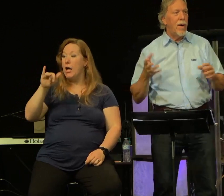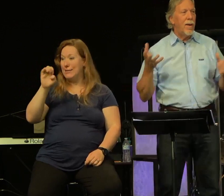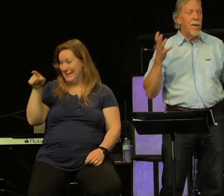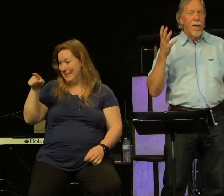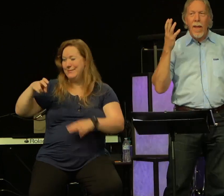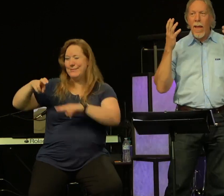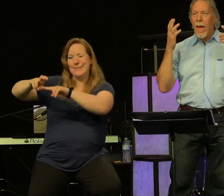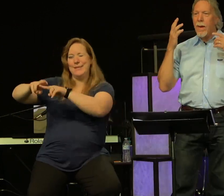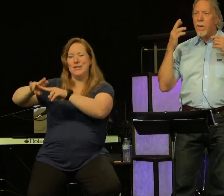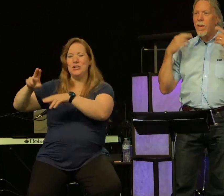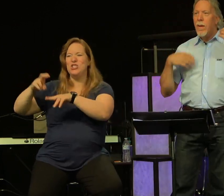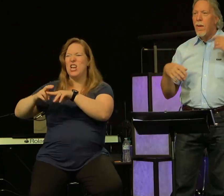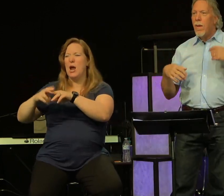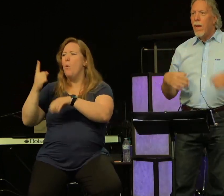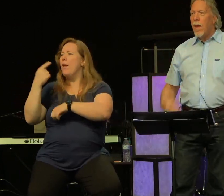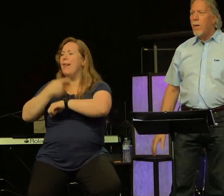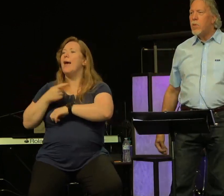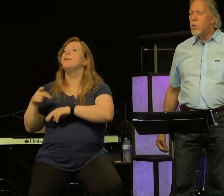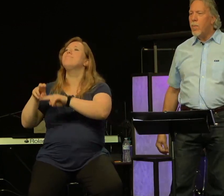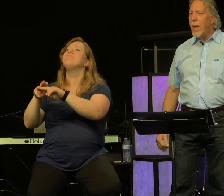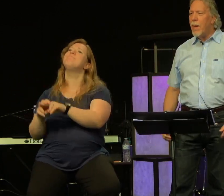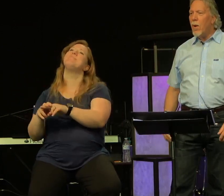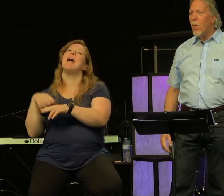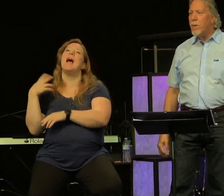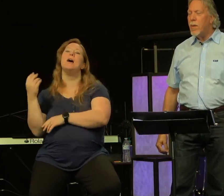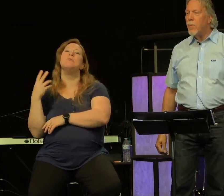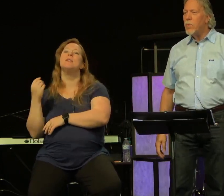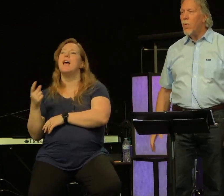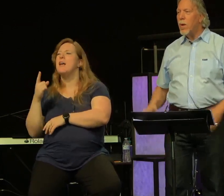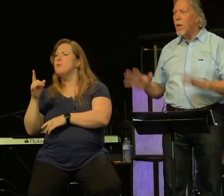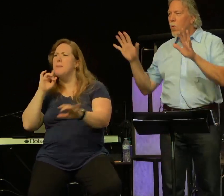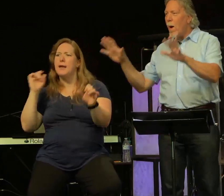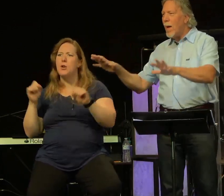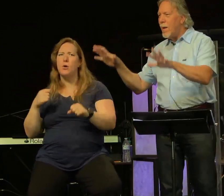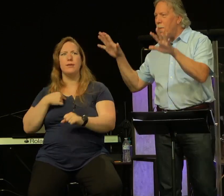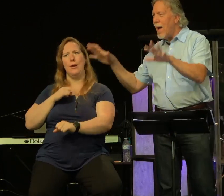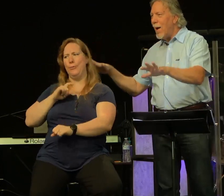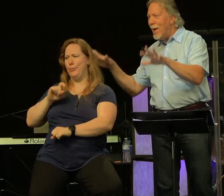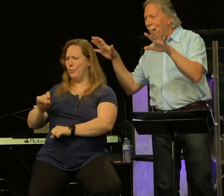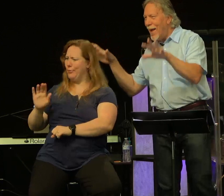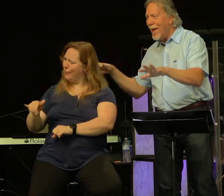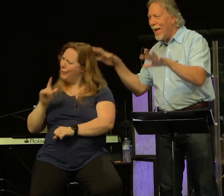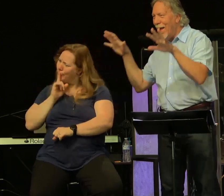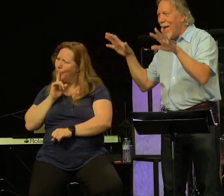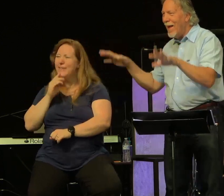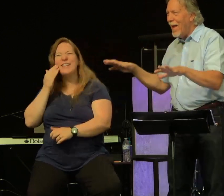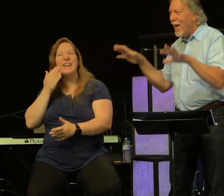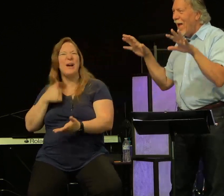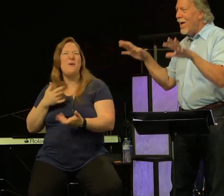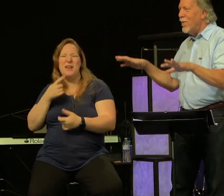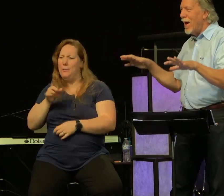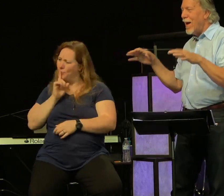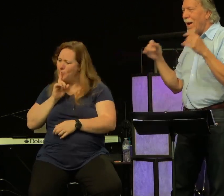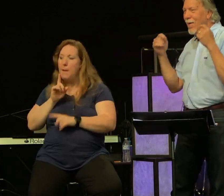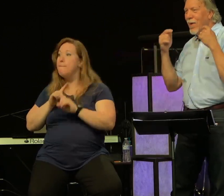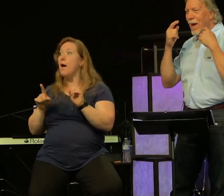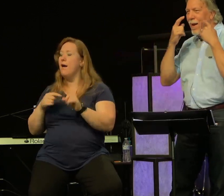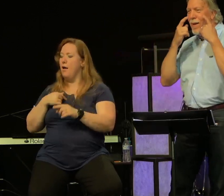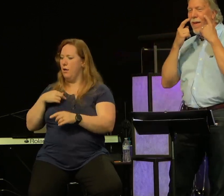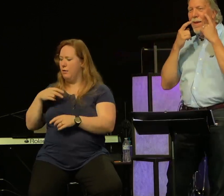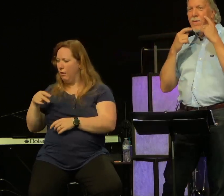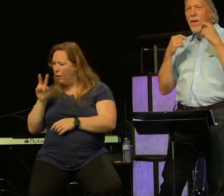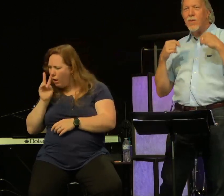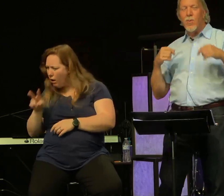chair. And he was just making noise, and I was going to go quieten him down. And when I got over